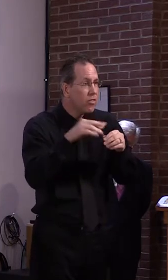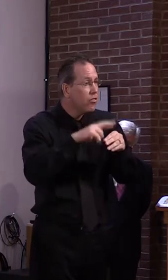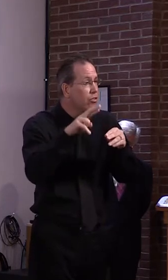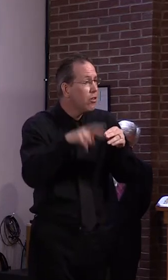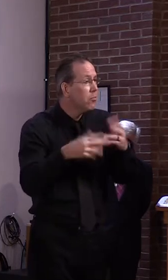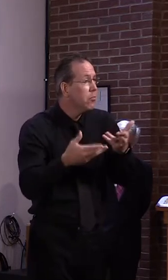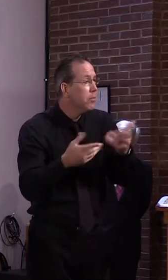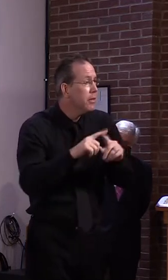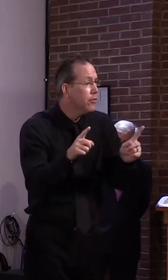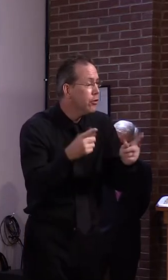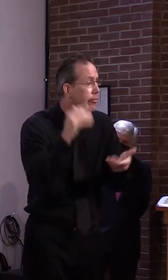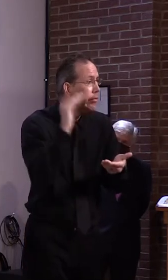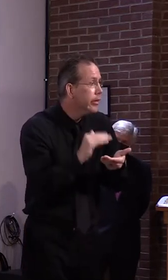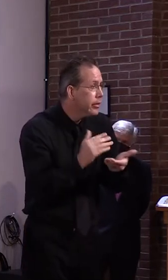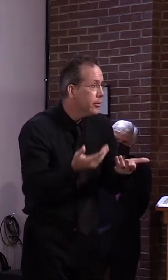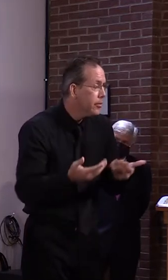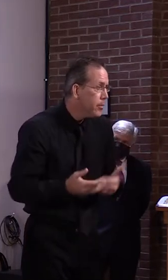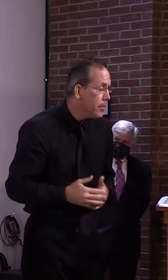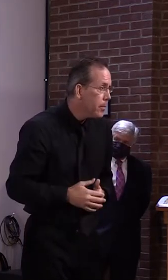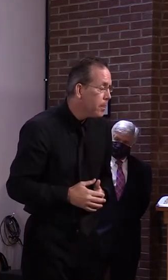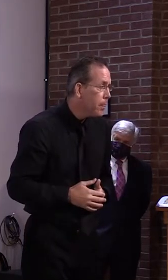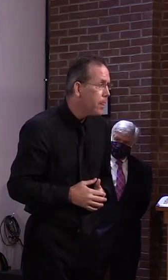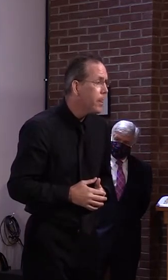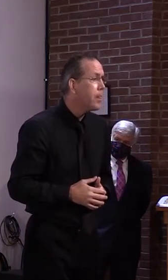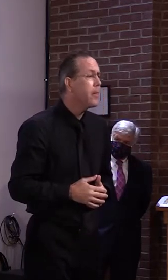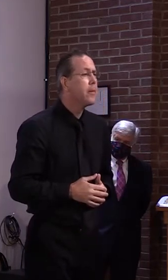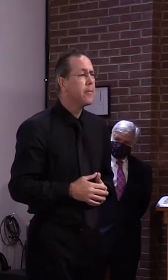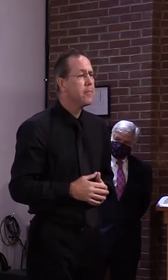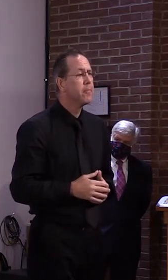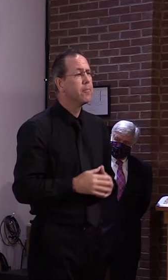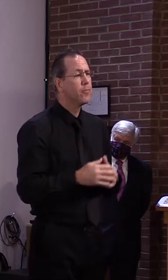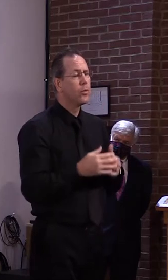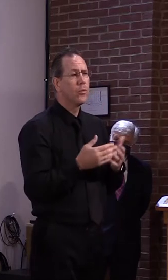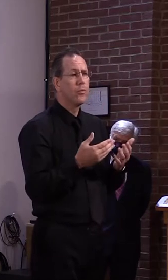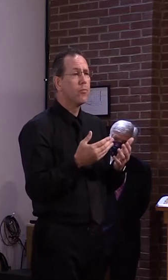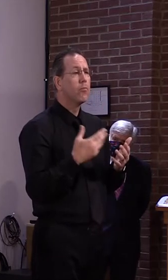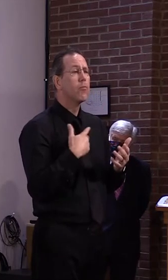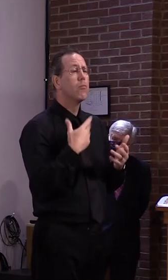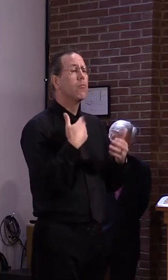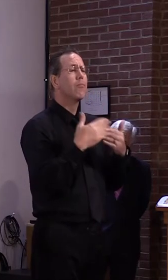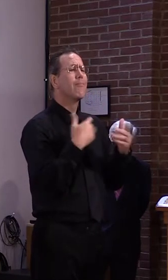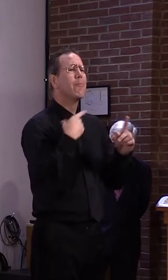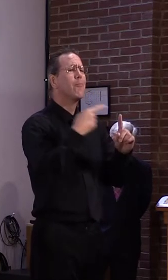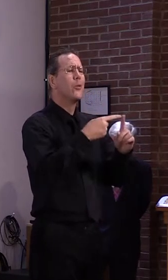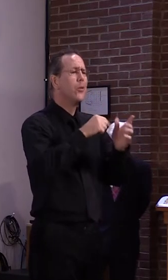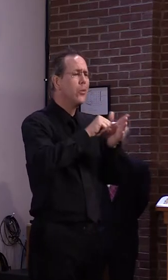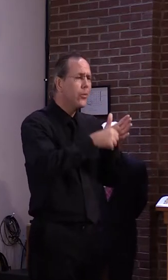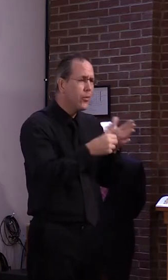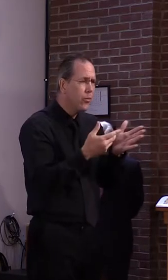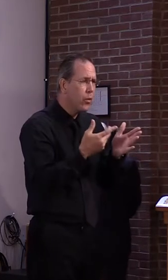test, across the board, but you would have a cutoff point so that